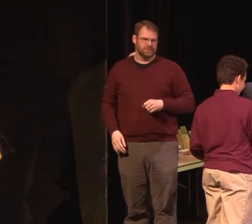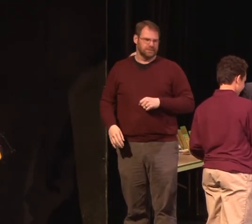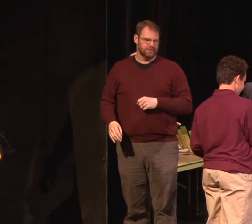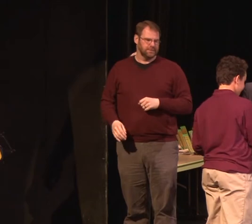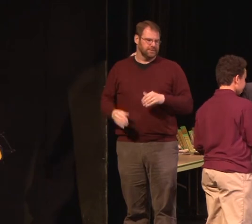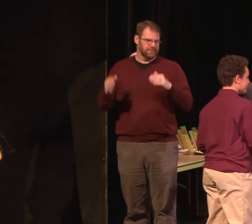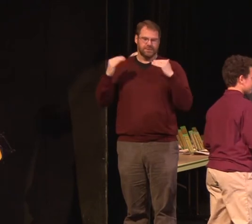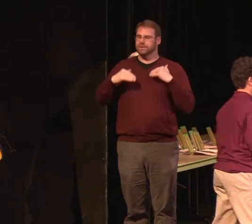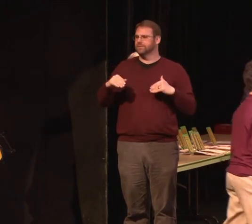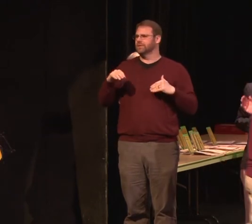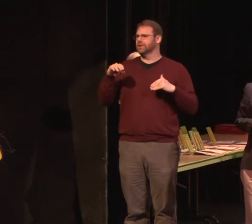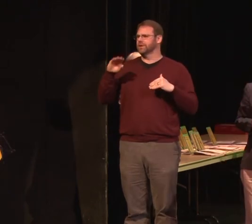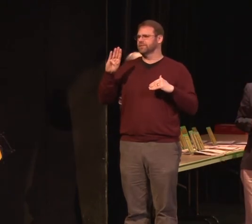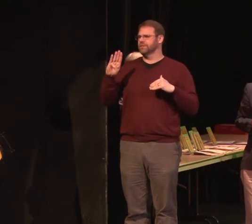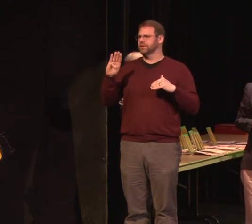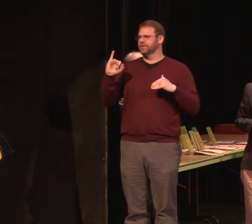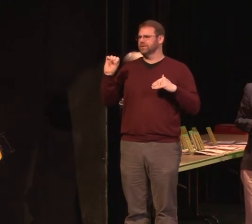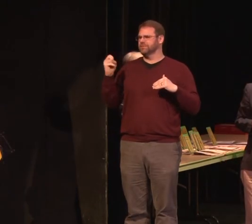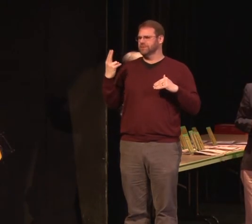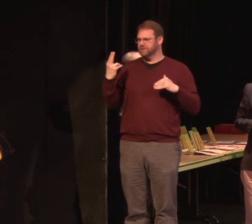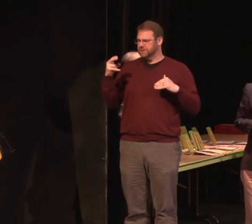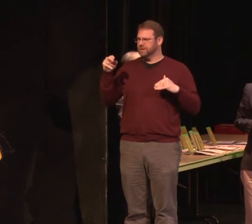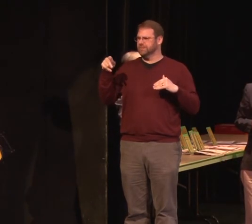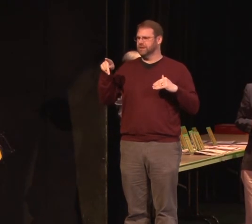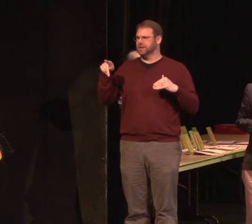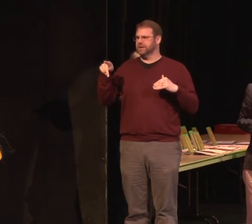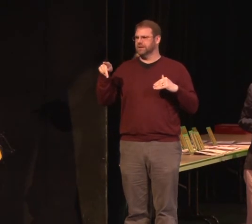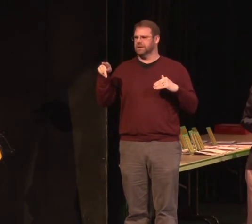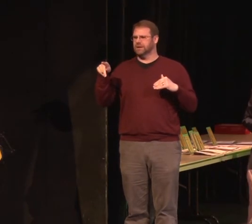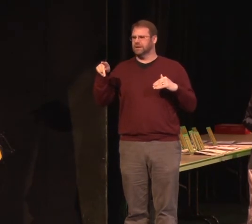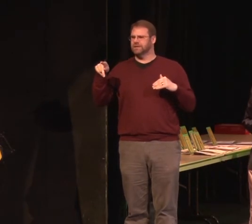From Bishop Feehan High School, Catherine Sachs.